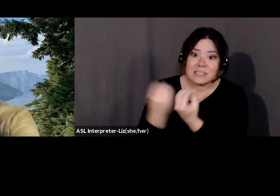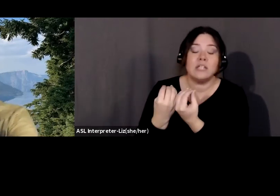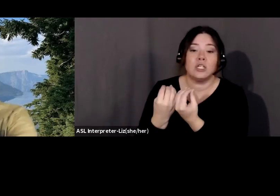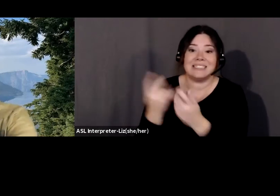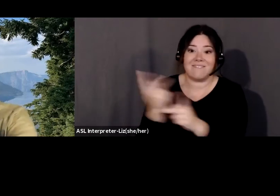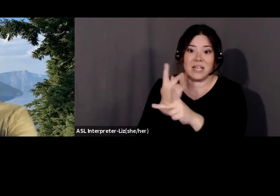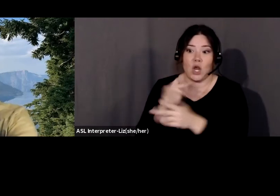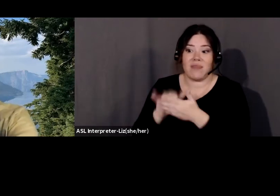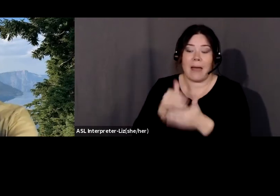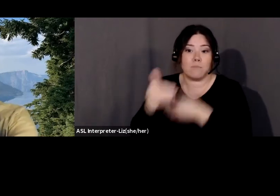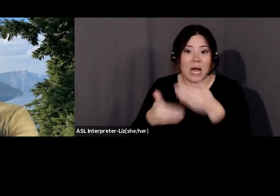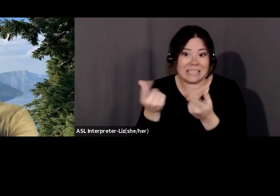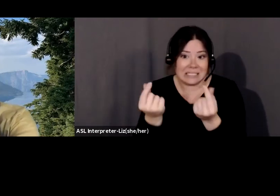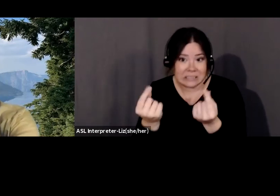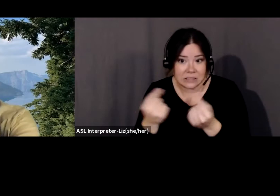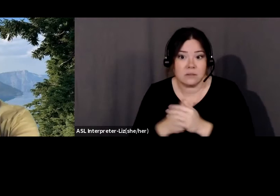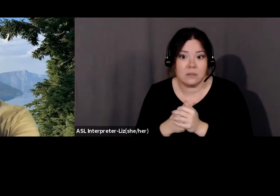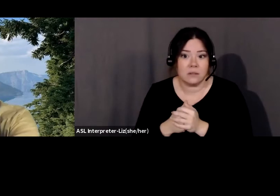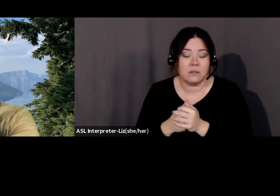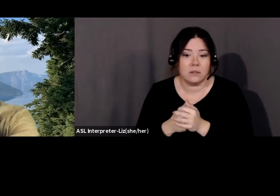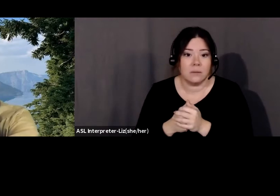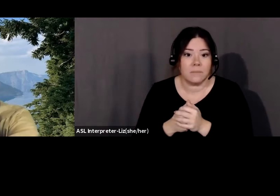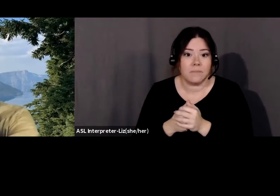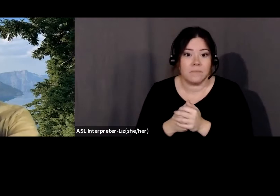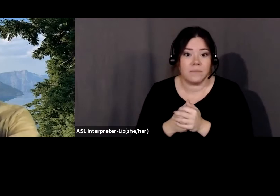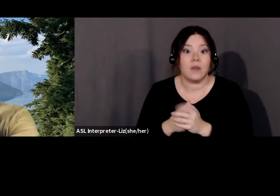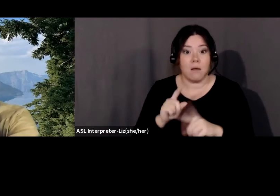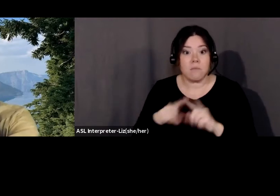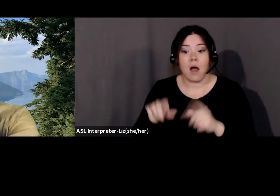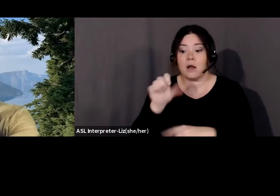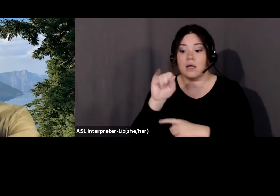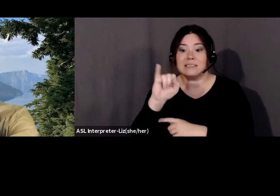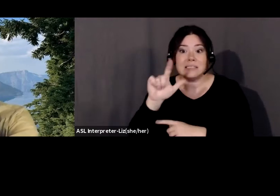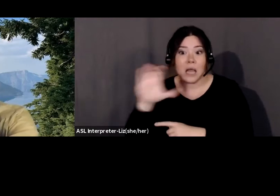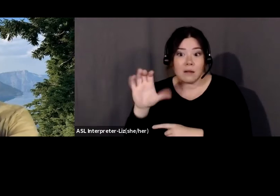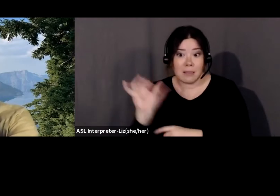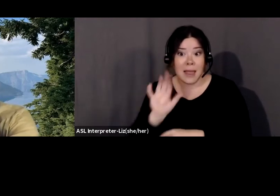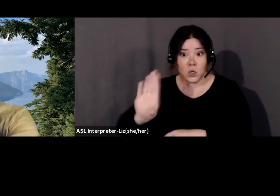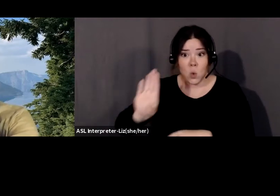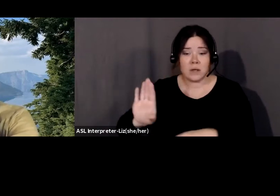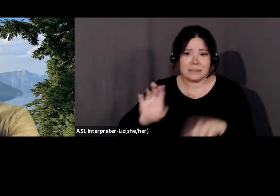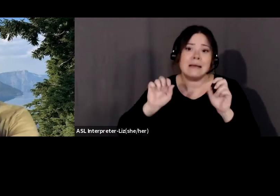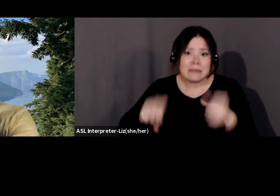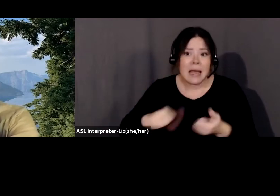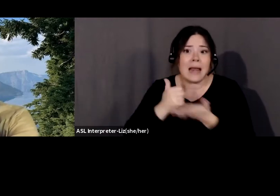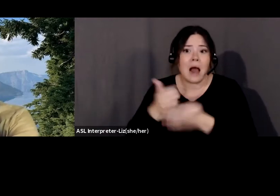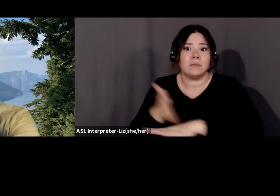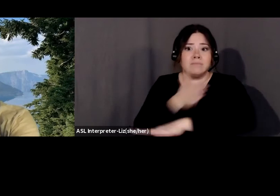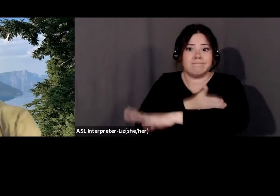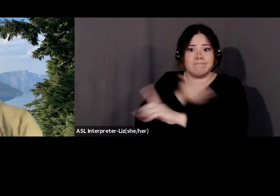process. But organizations, SILCs like yours, can do some things to work towards that